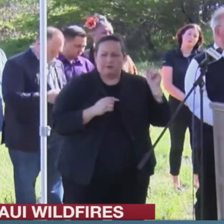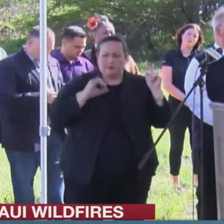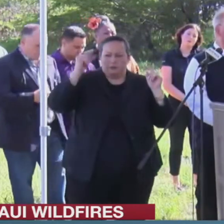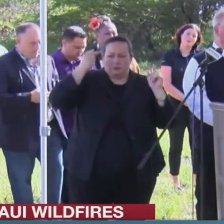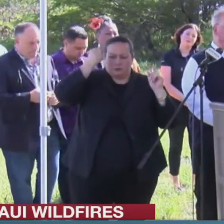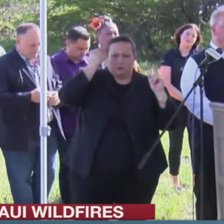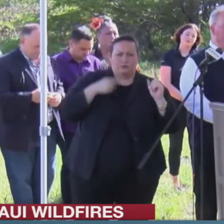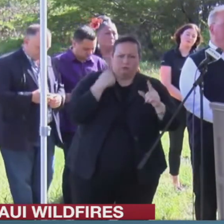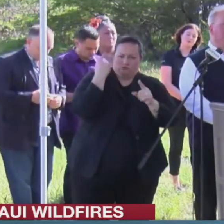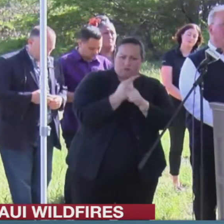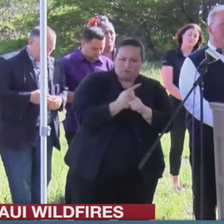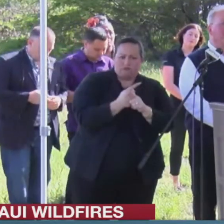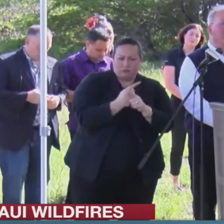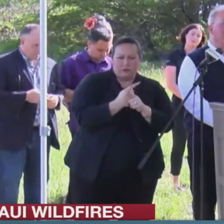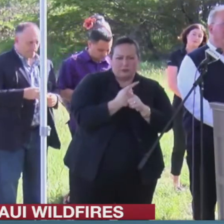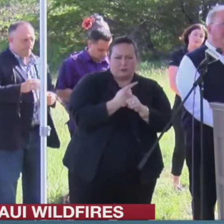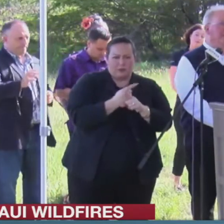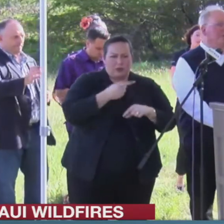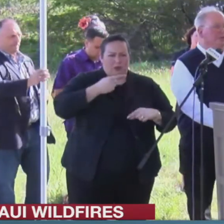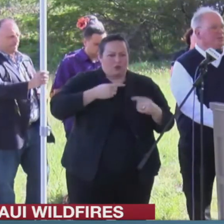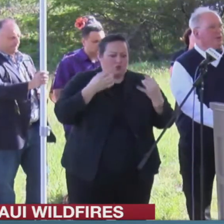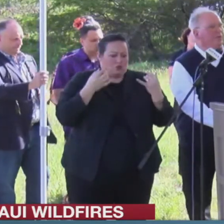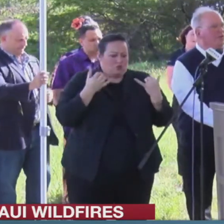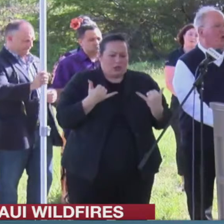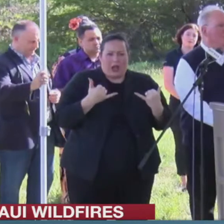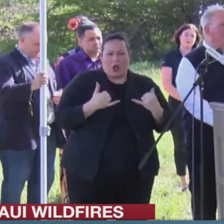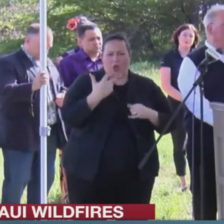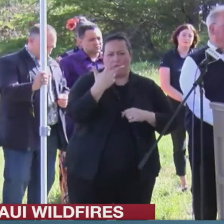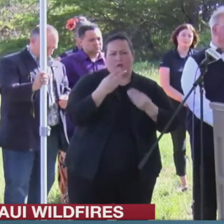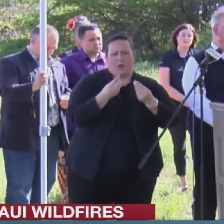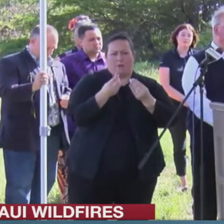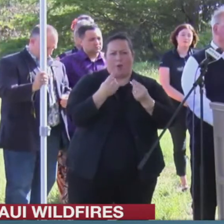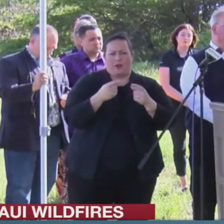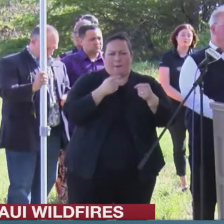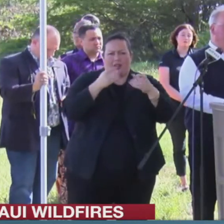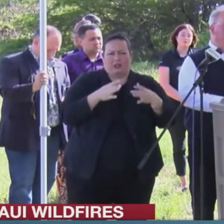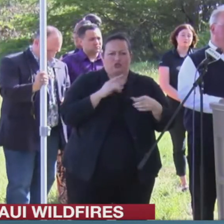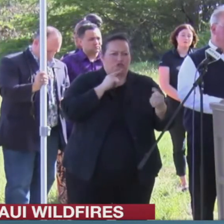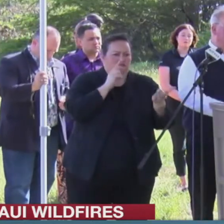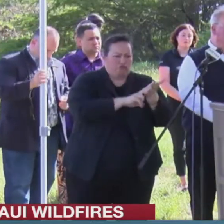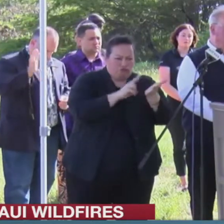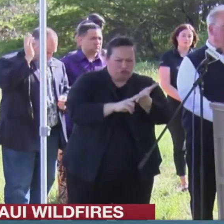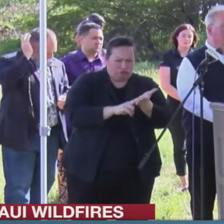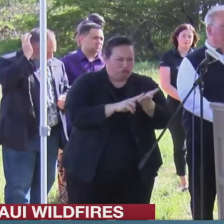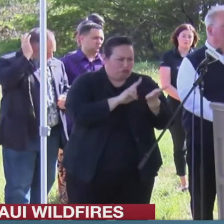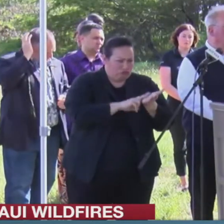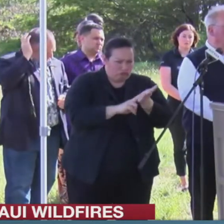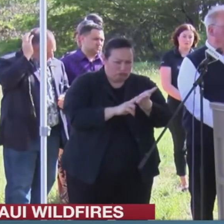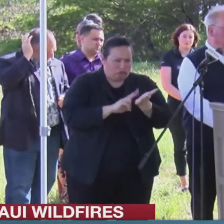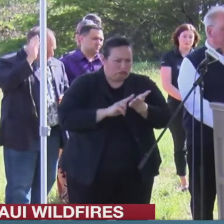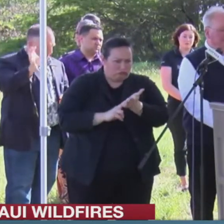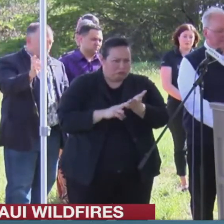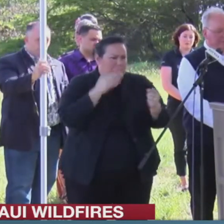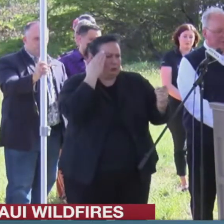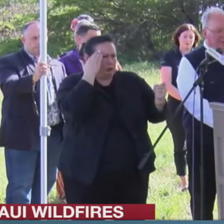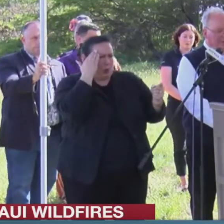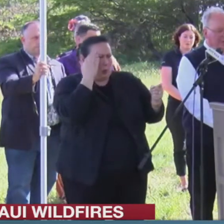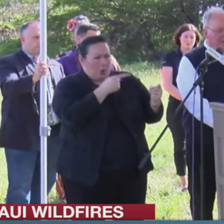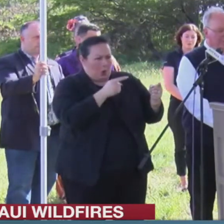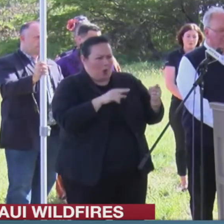right. We have 3 property managers that we've contracted with that know the